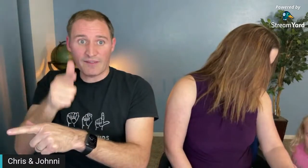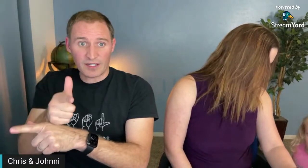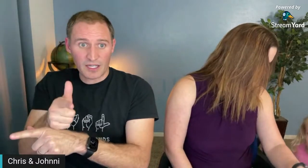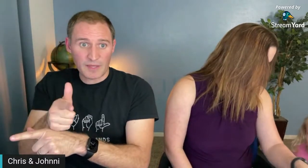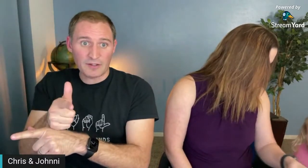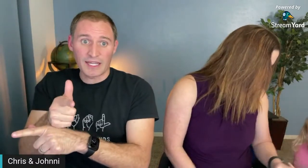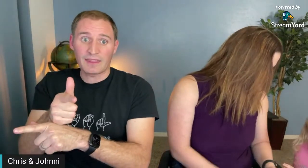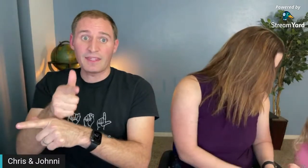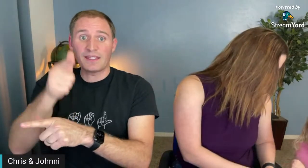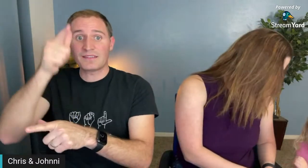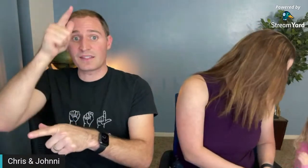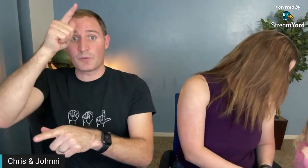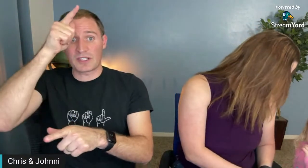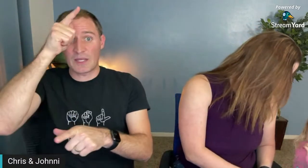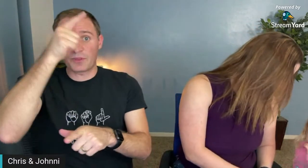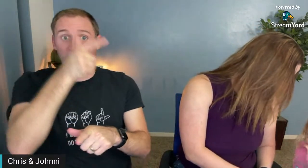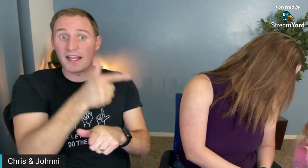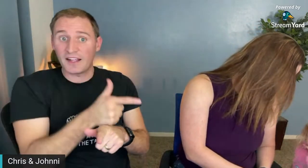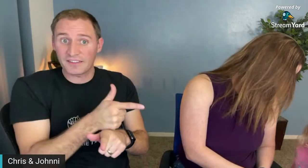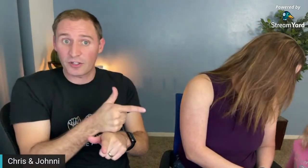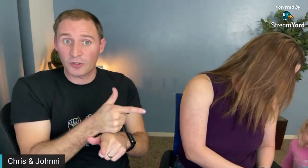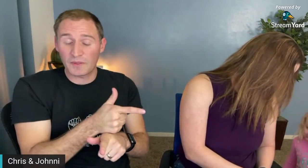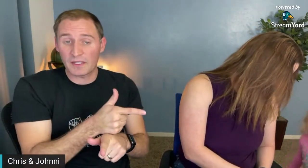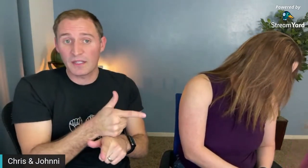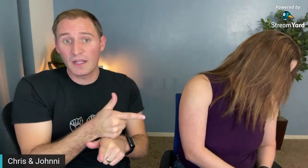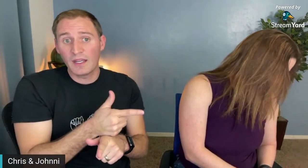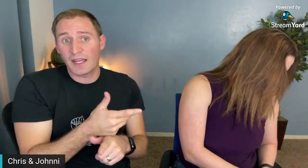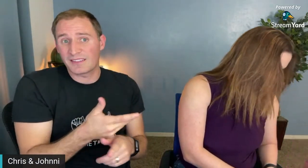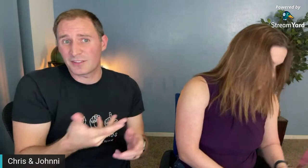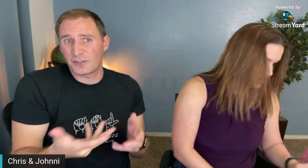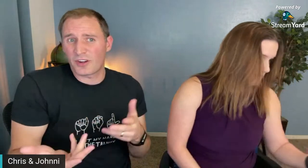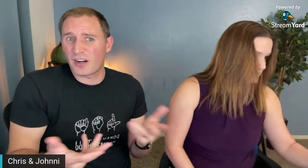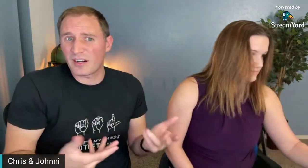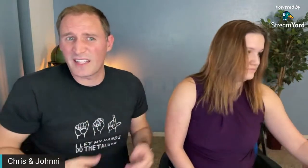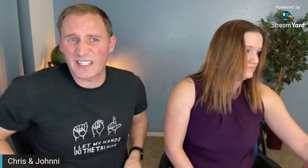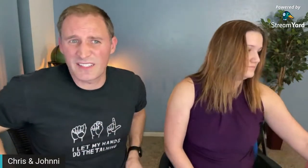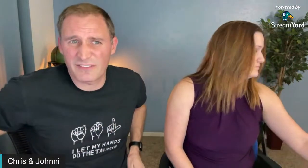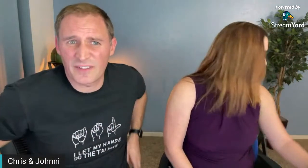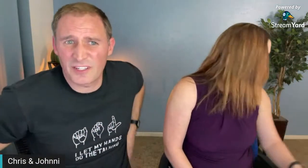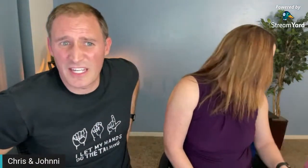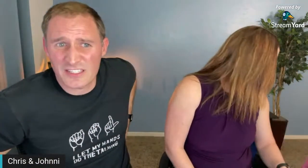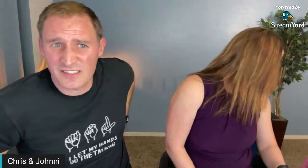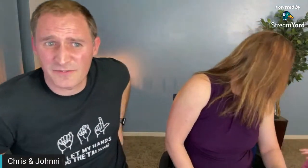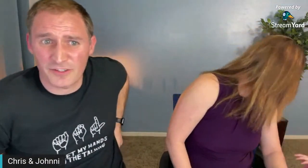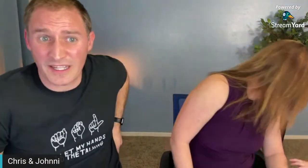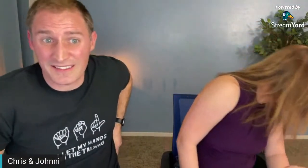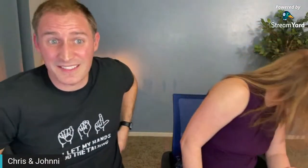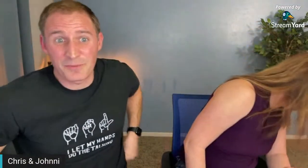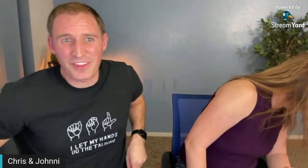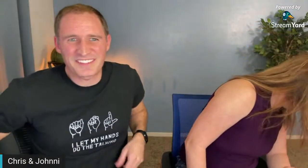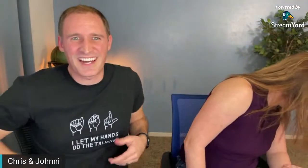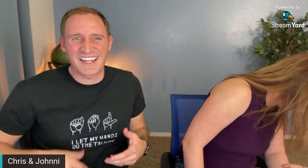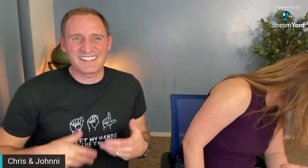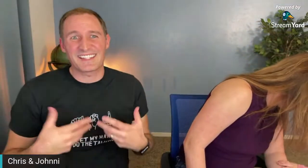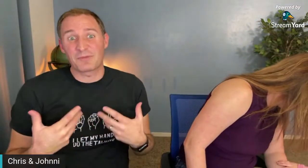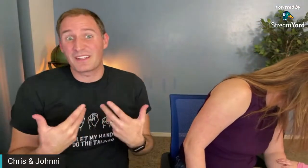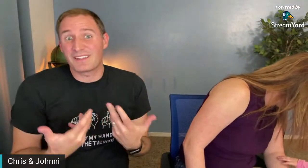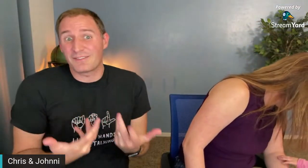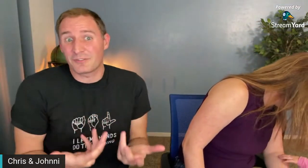it come out like this, some will keep their L's open. And so there are a lot of different variations for like simple signs, and we kind